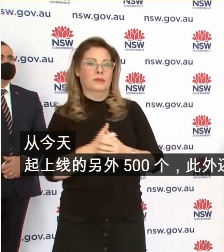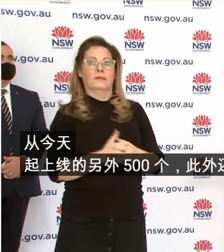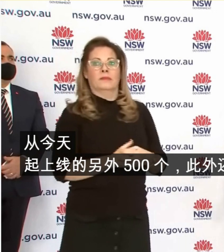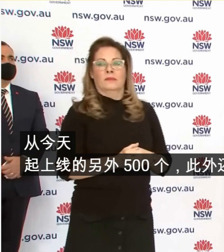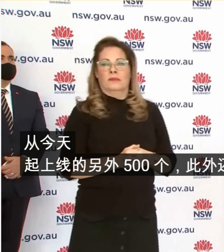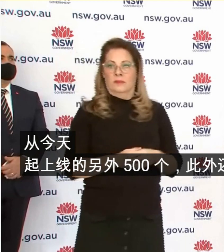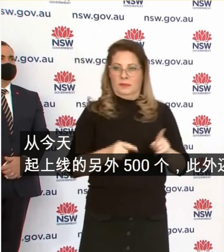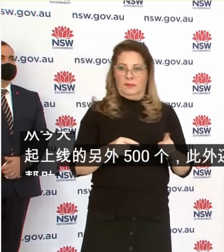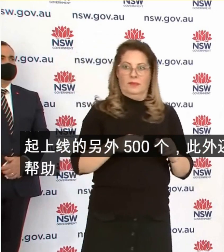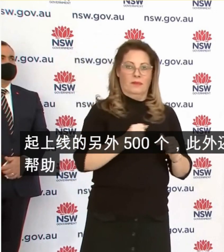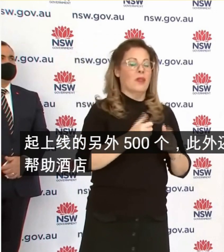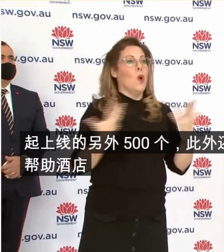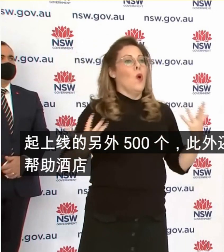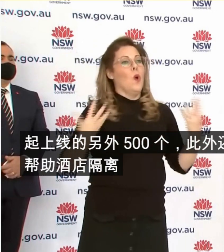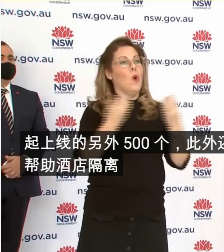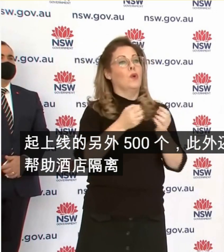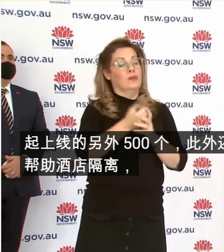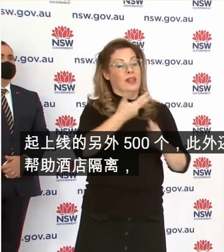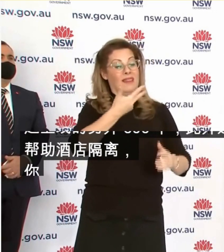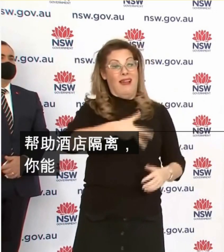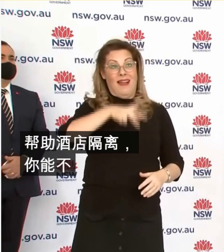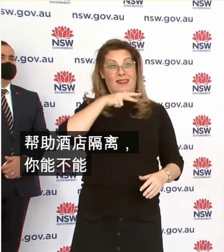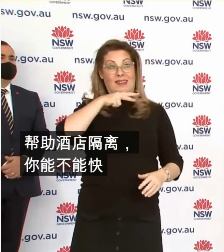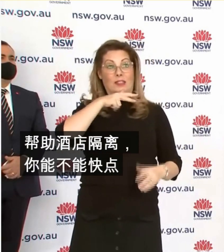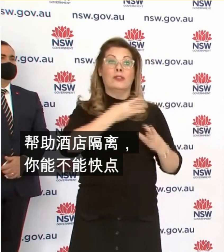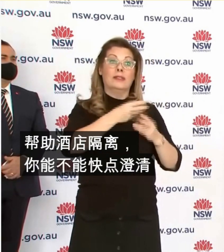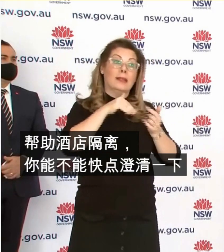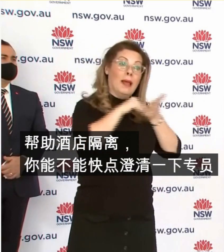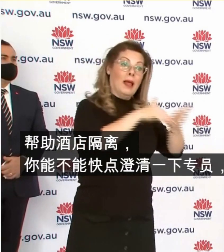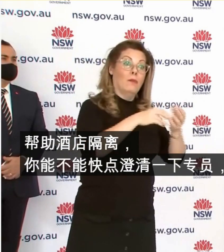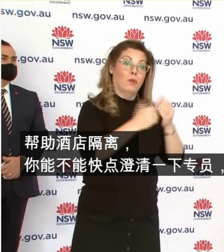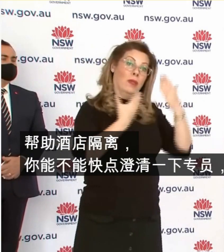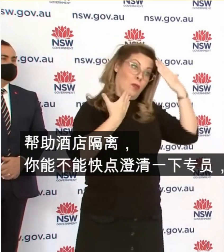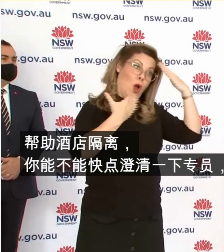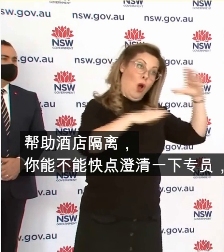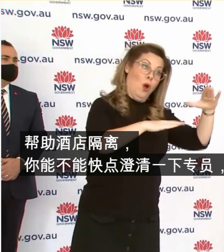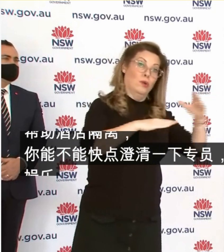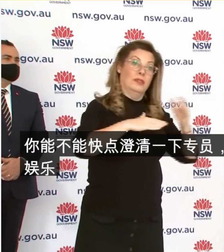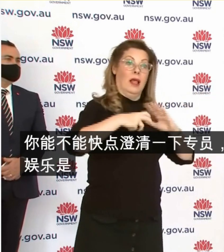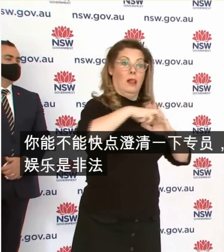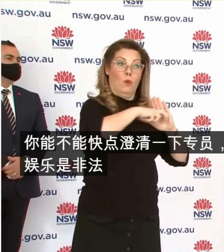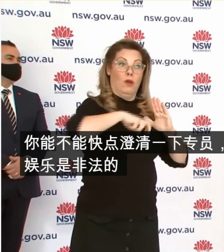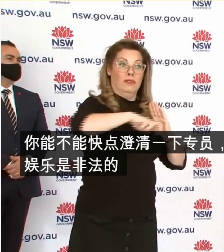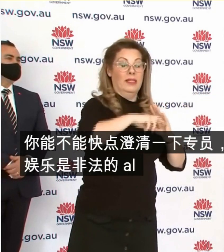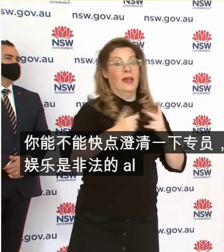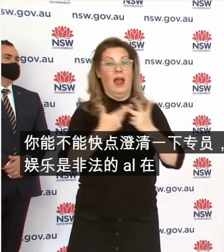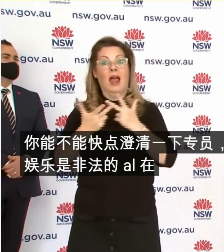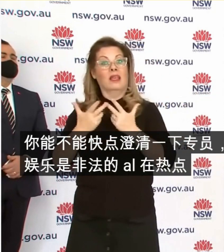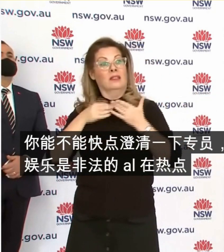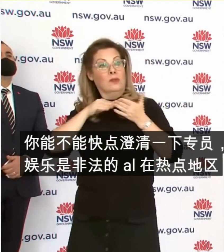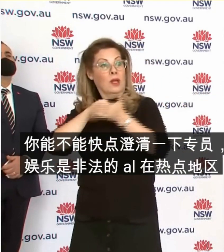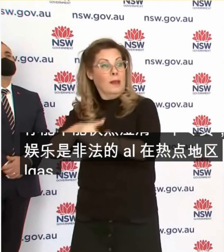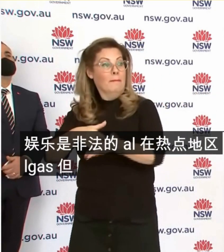in addition to the over 150 that are helping with hotel quarantine. Could you just clarify, Commissioner, quickly? Recreation